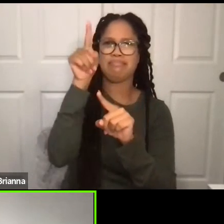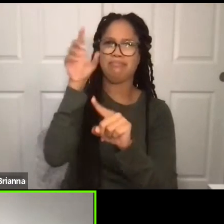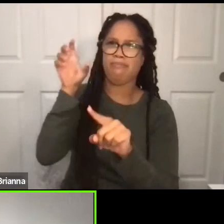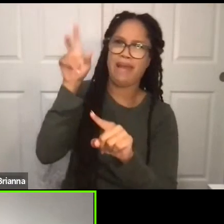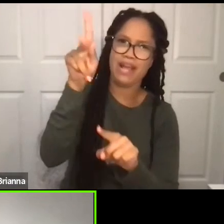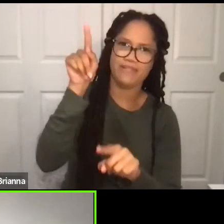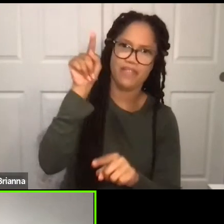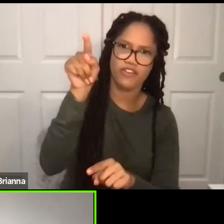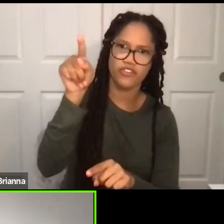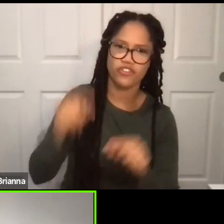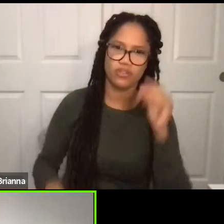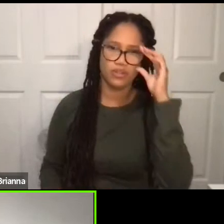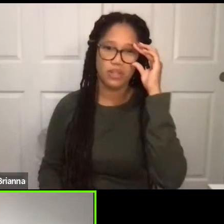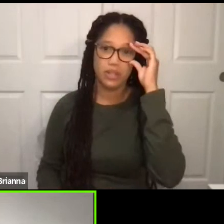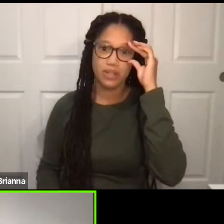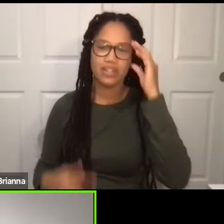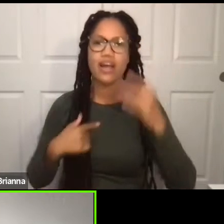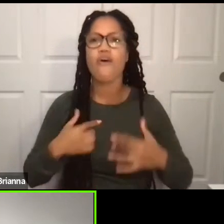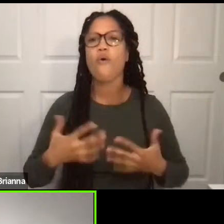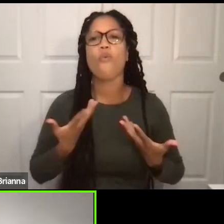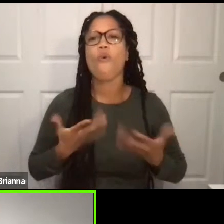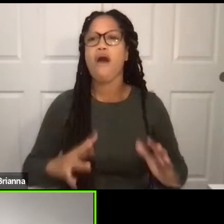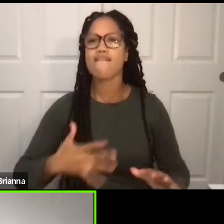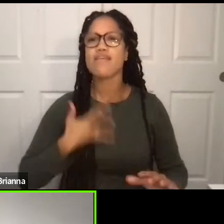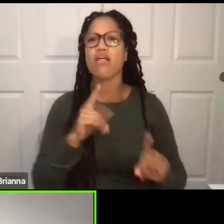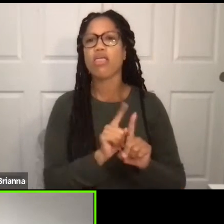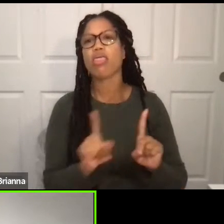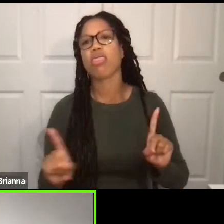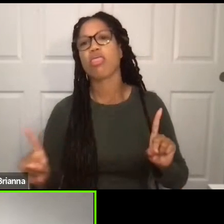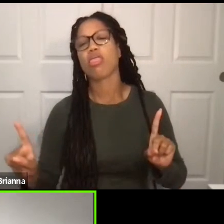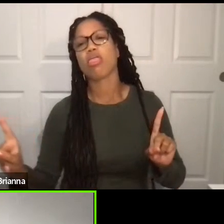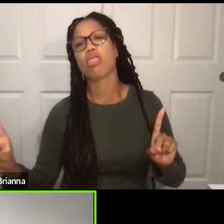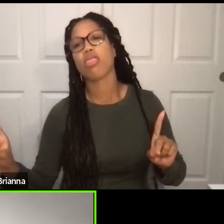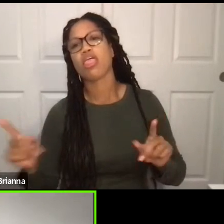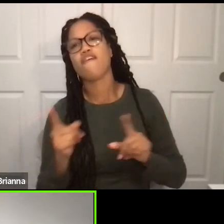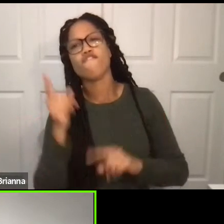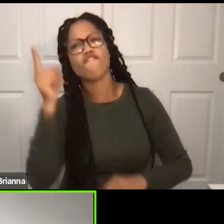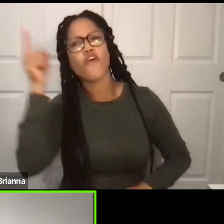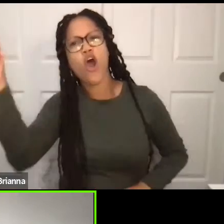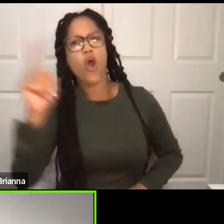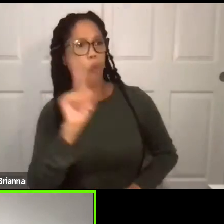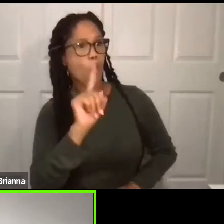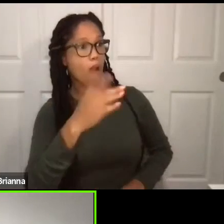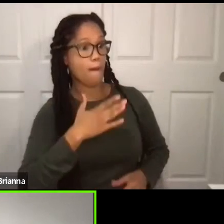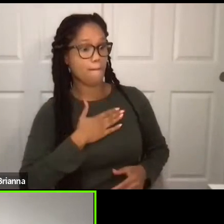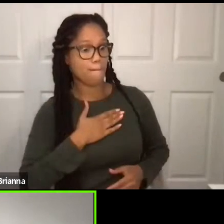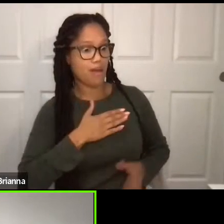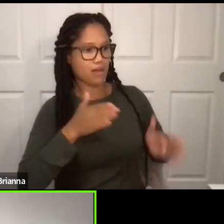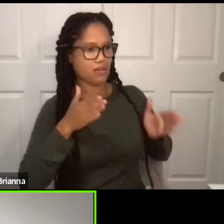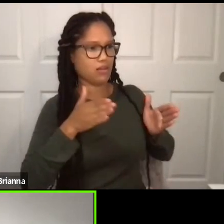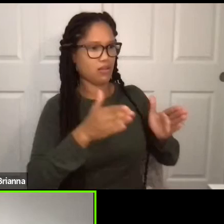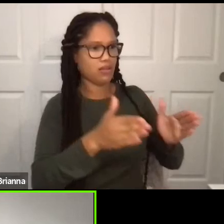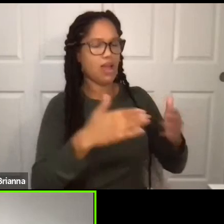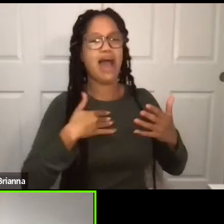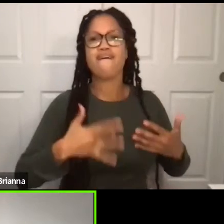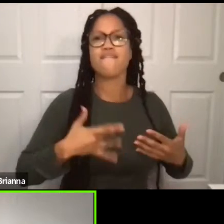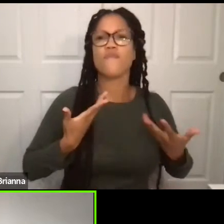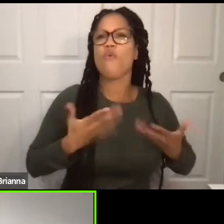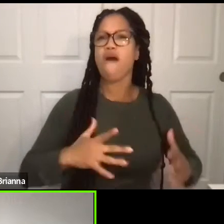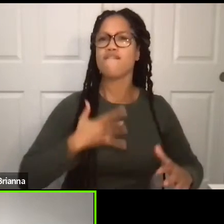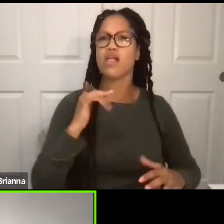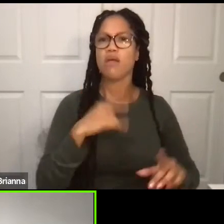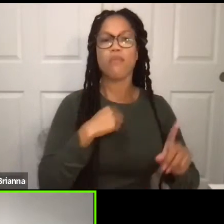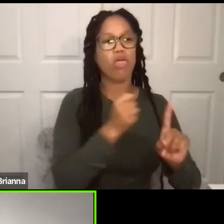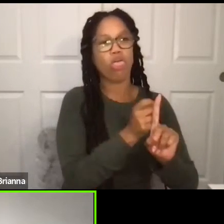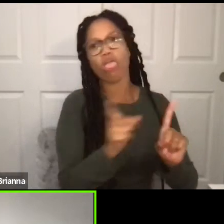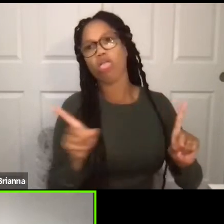not being so far away from where you've been going, to know that I haven't been going in the wrong direction, so to speak. So